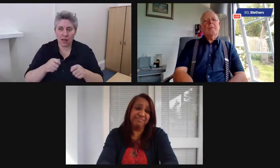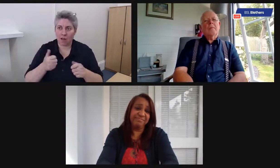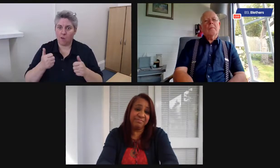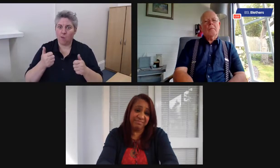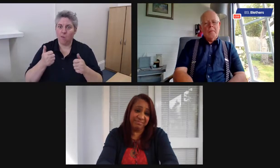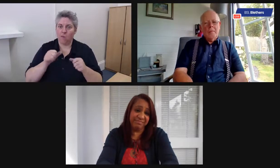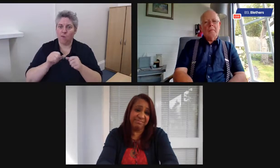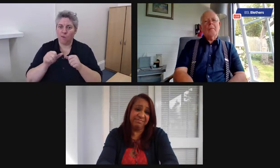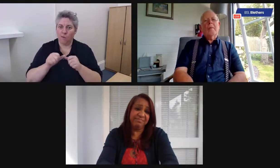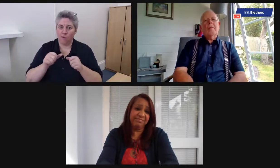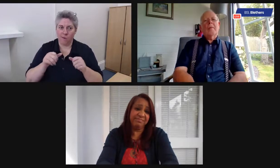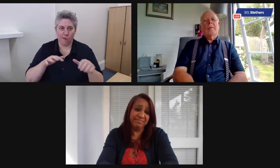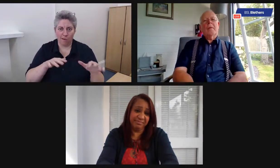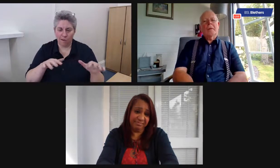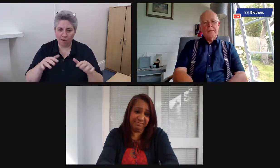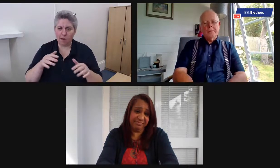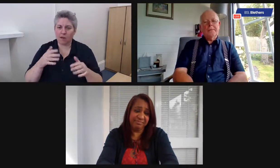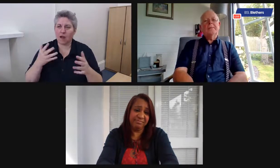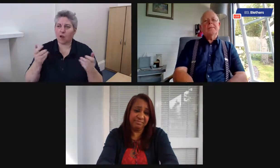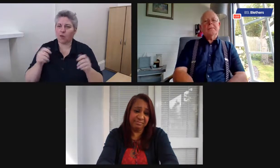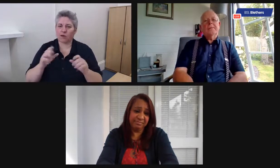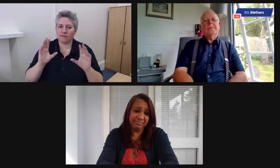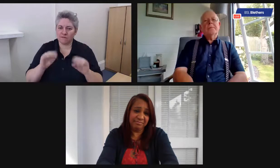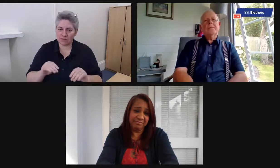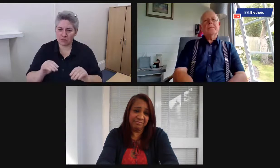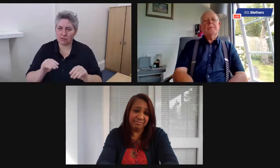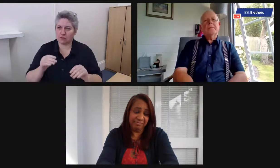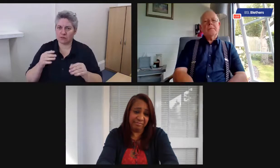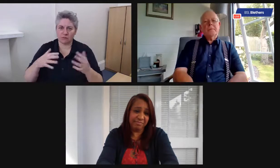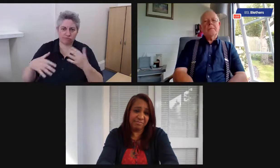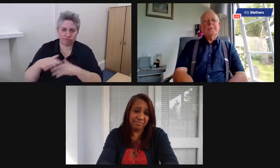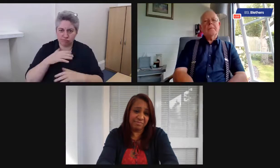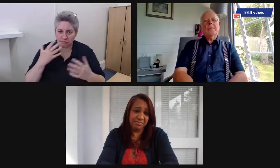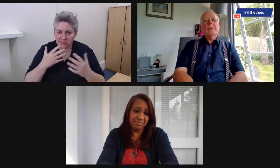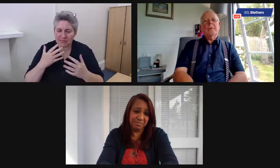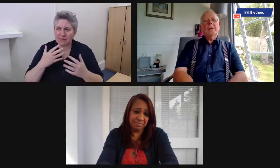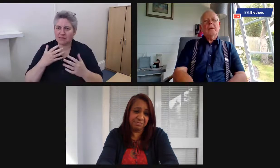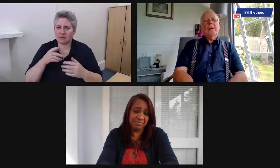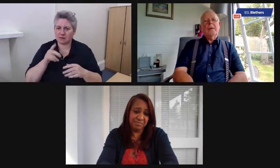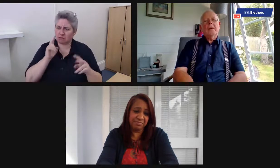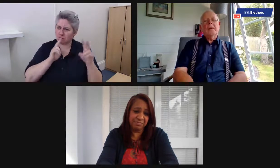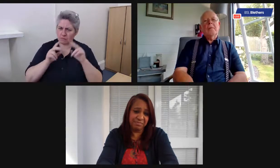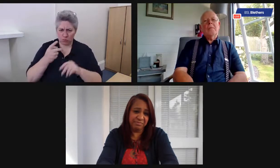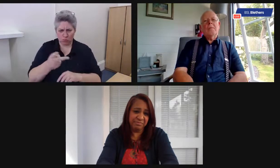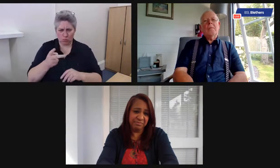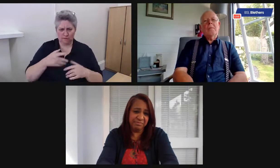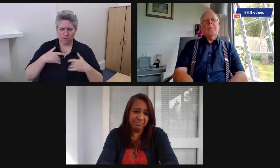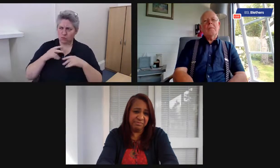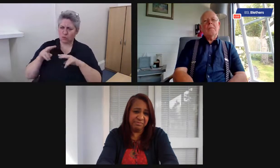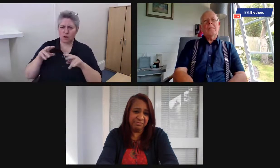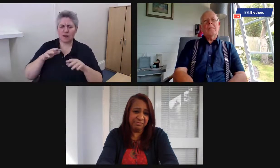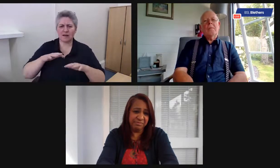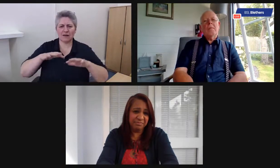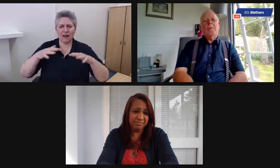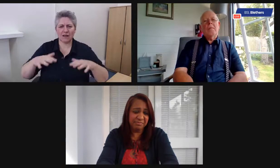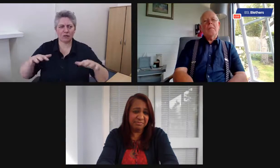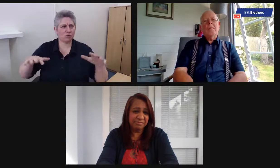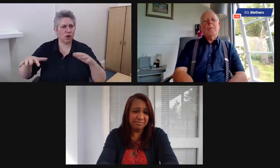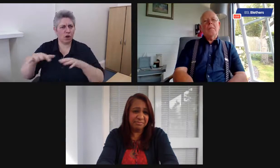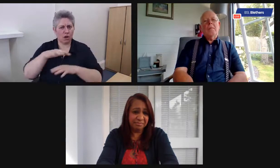because of climate change, our natural environment is suffering and we need to do something about it. But can I ask